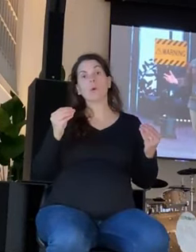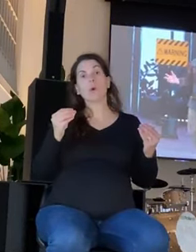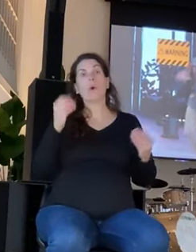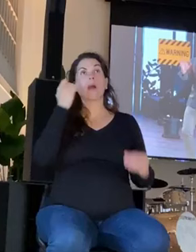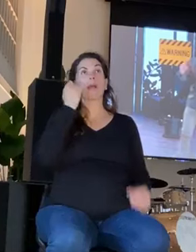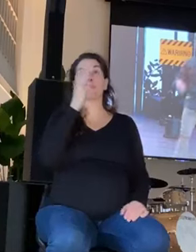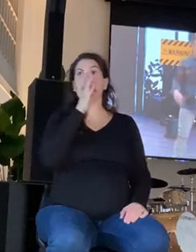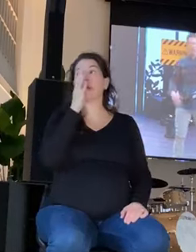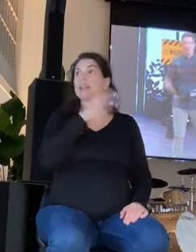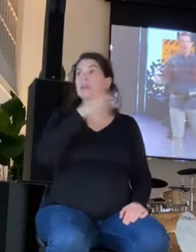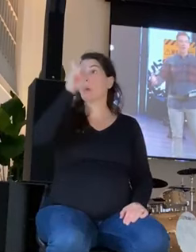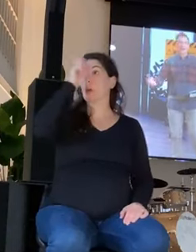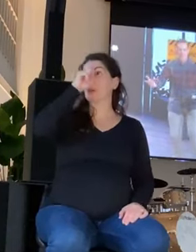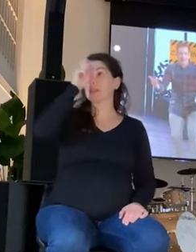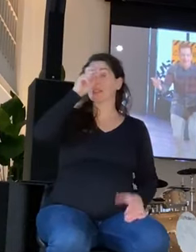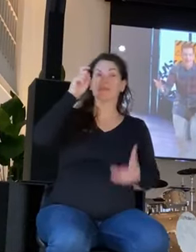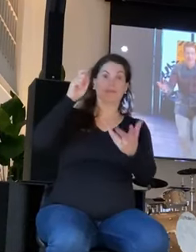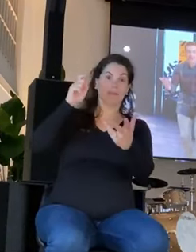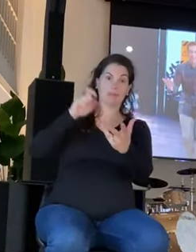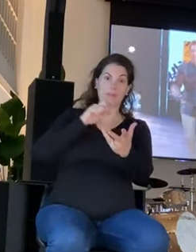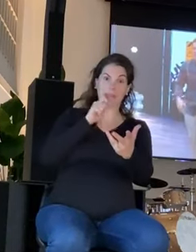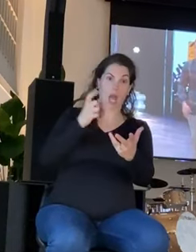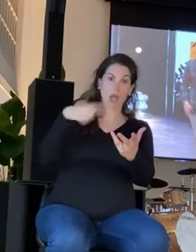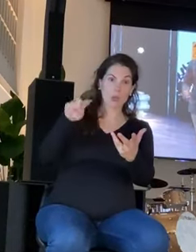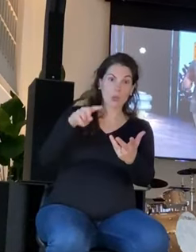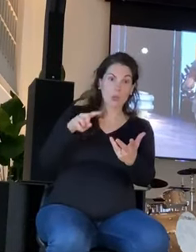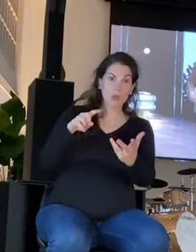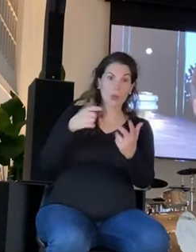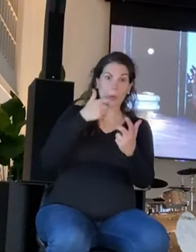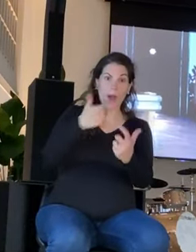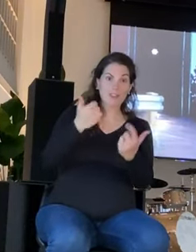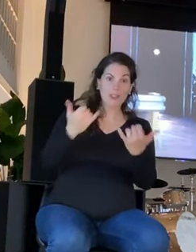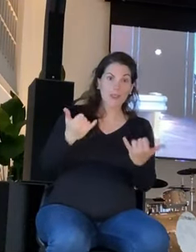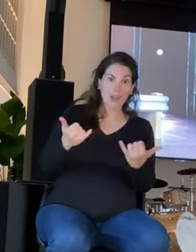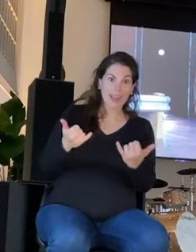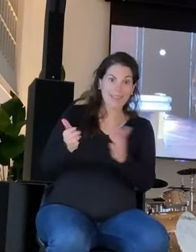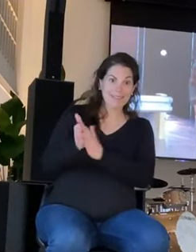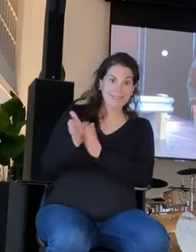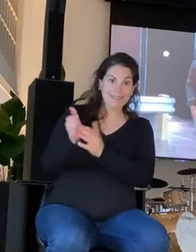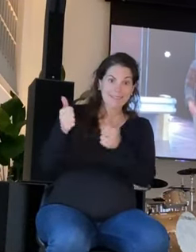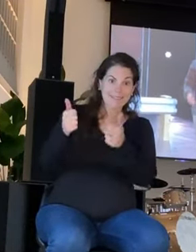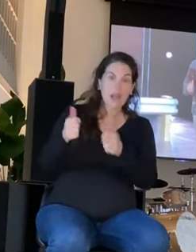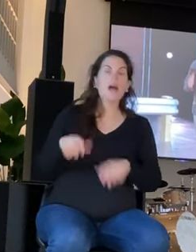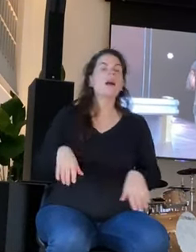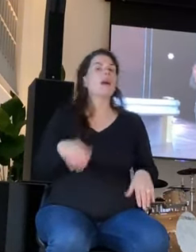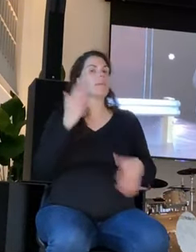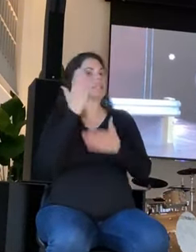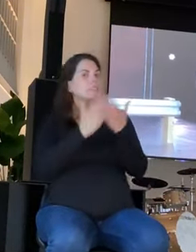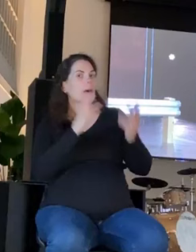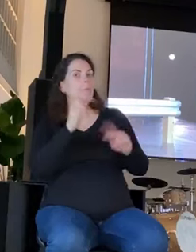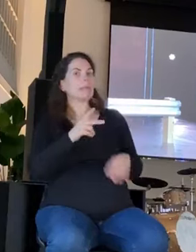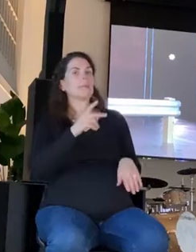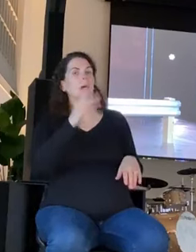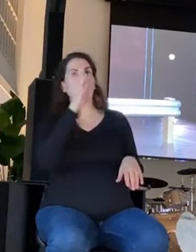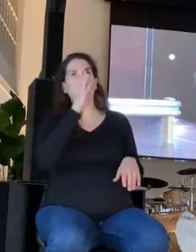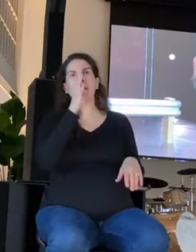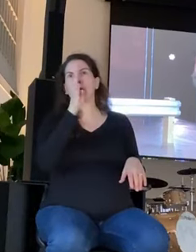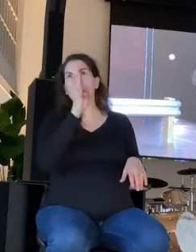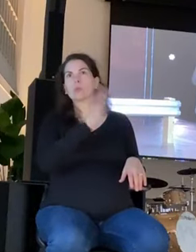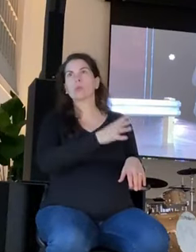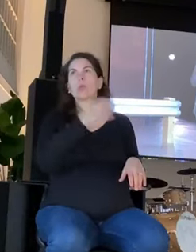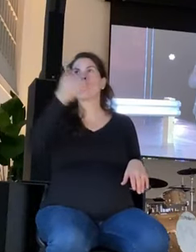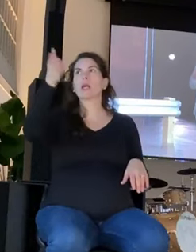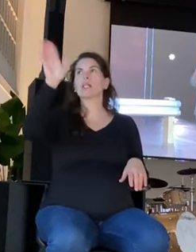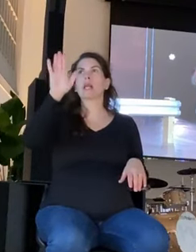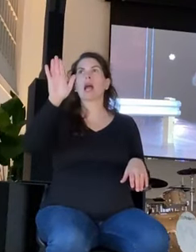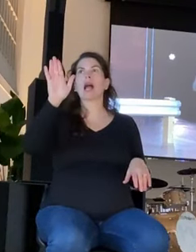ignore wisdom. That's not you, because you're here today. You're leaning in, you're saying, teach me. But there are people that ignore wisdom when they get a word from the Lord and